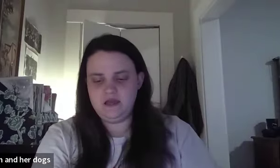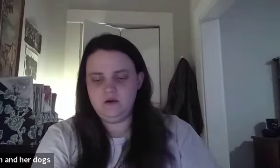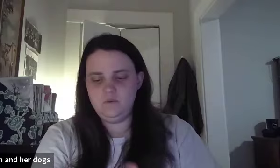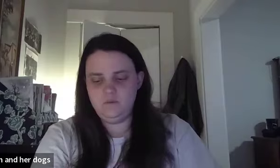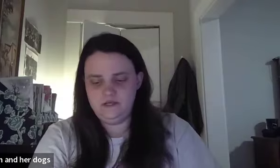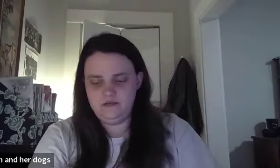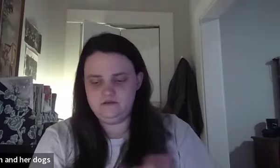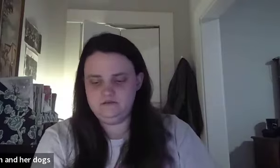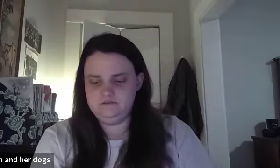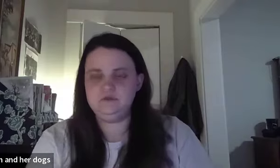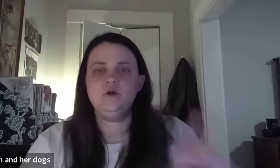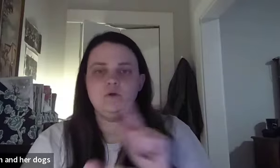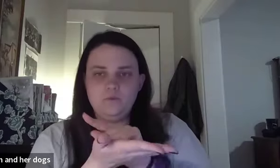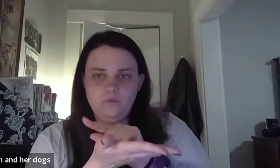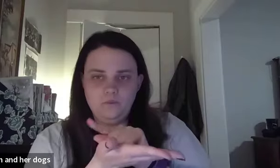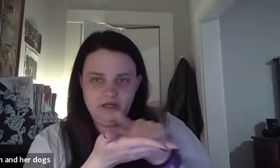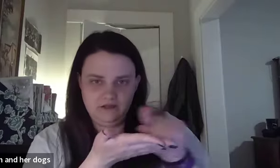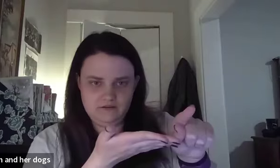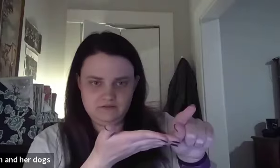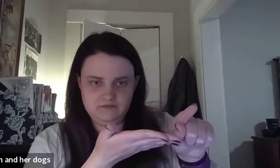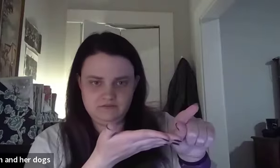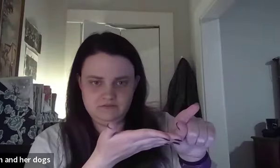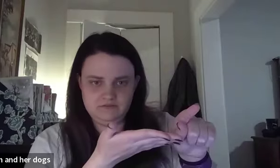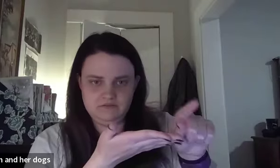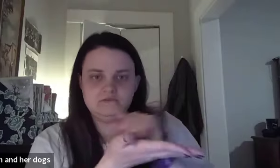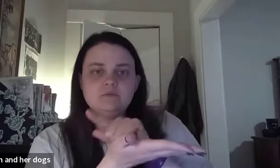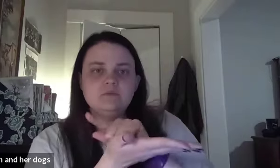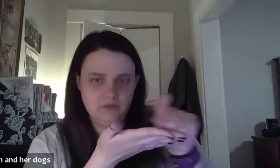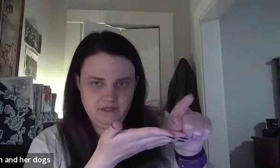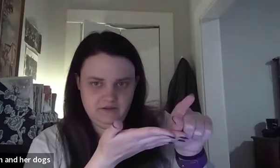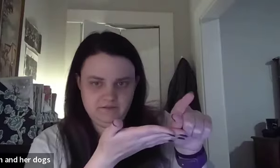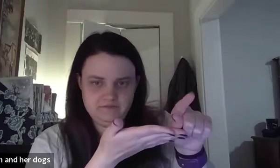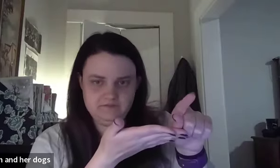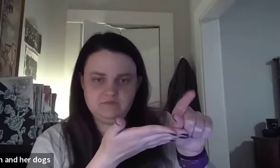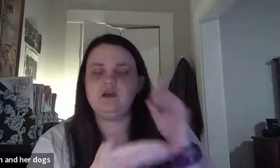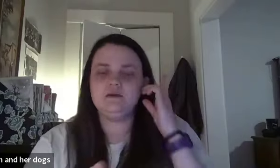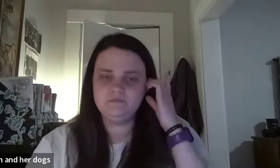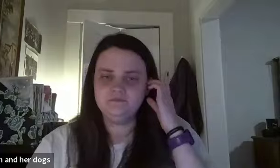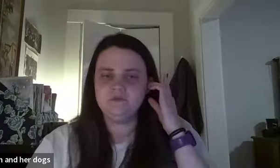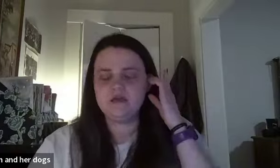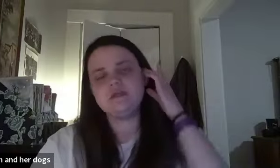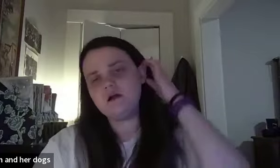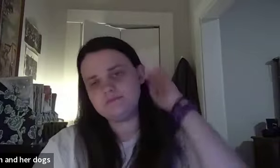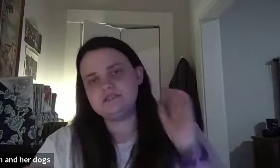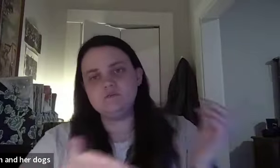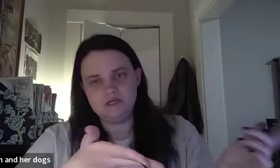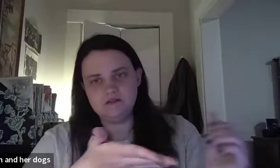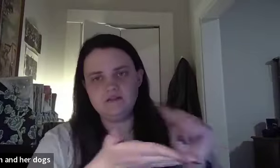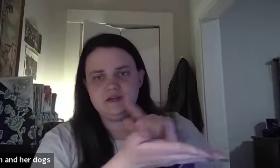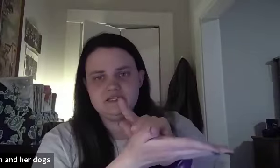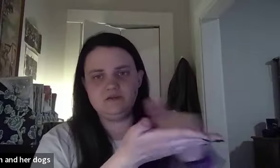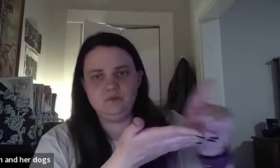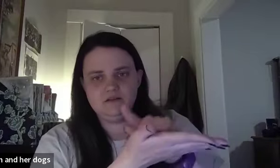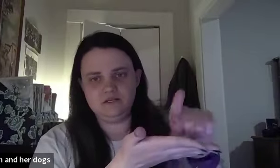had week, week, week. Okay. And then obviously weekly, like I said,